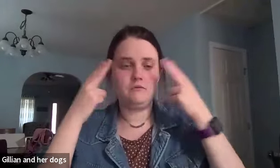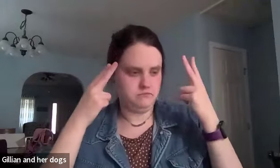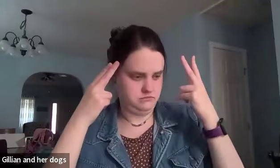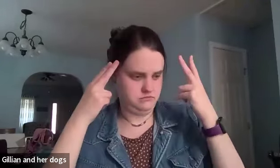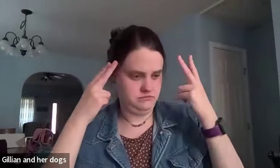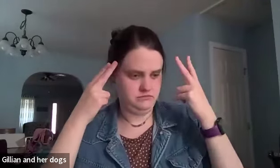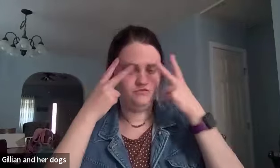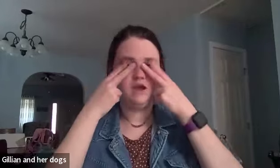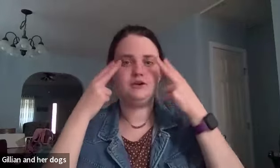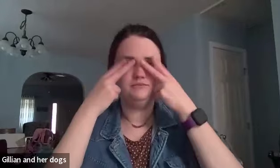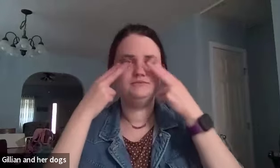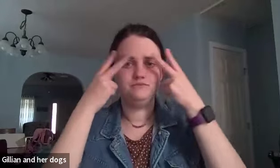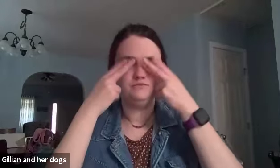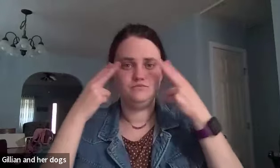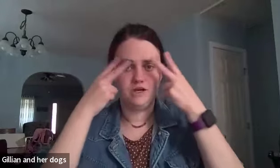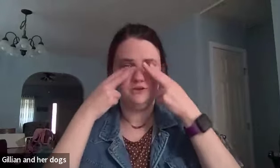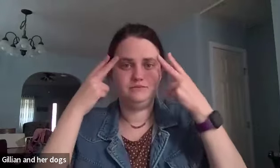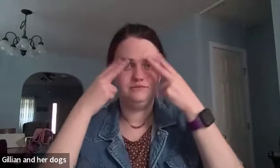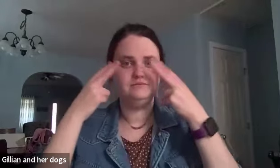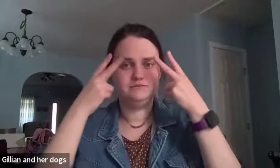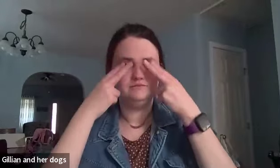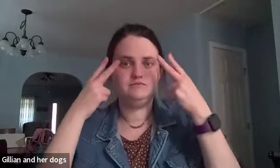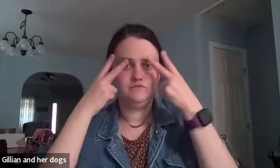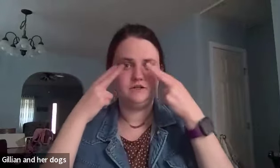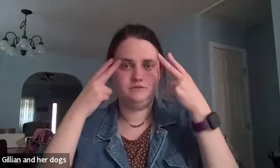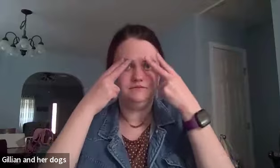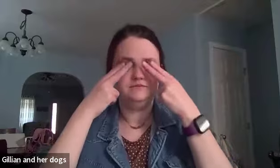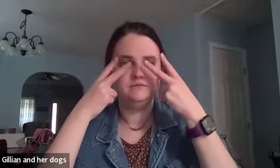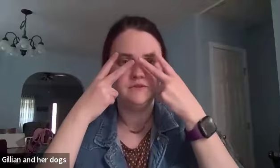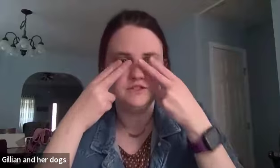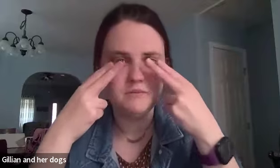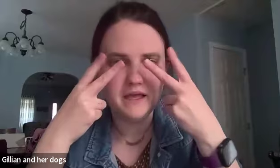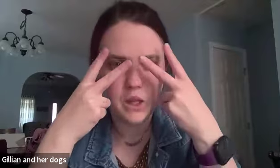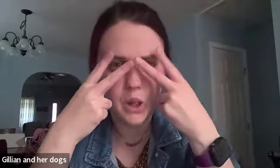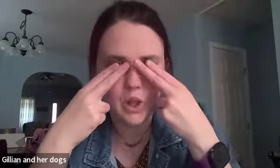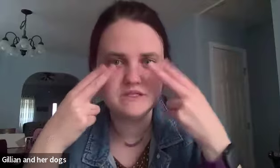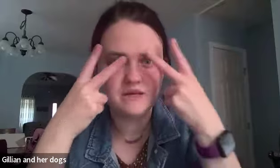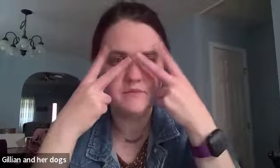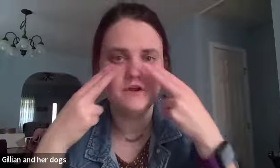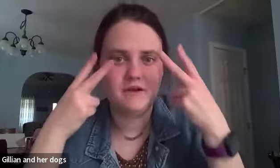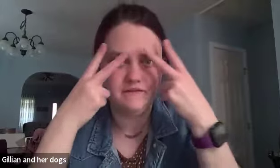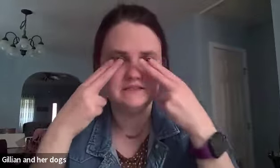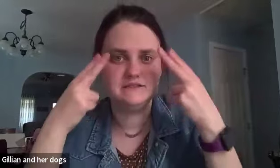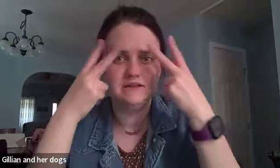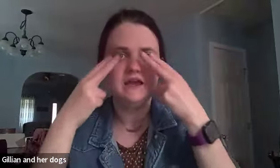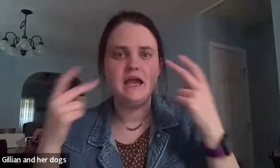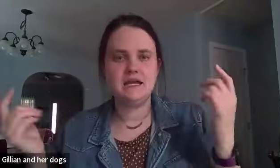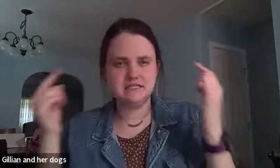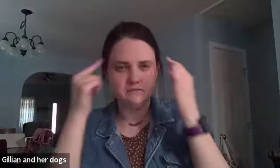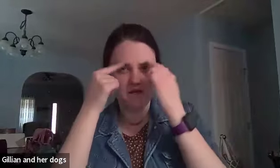go raccoon, raccoon, raccoon. So I'm like closing them in front of my face. And it's to make